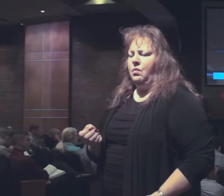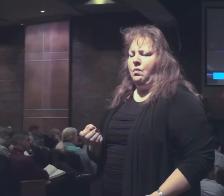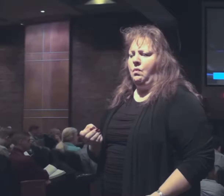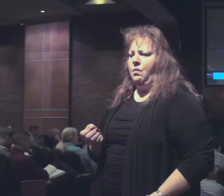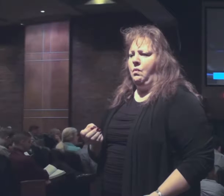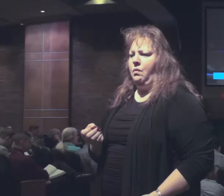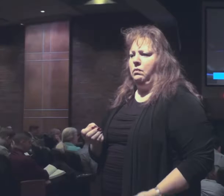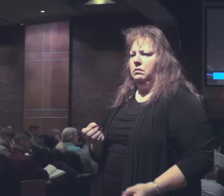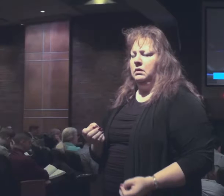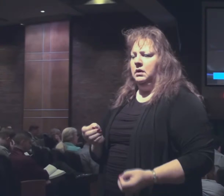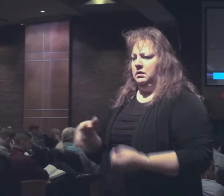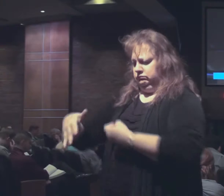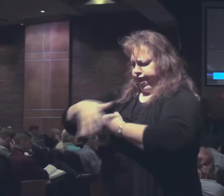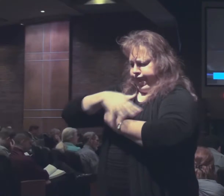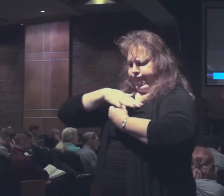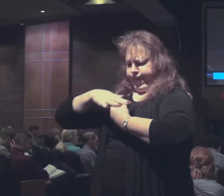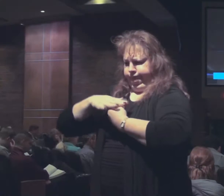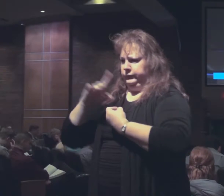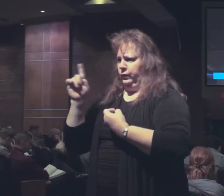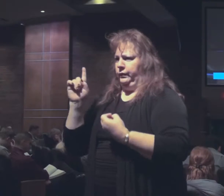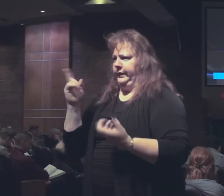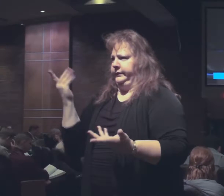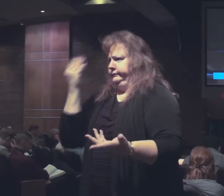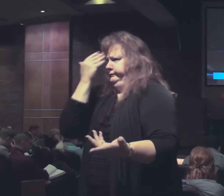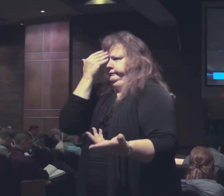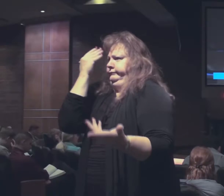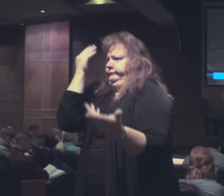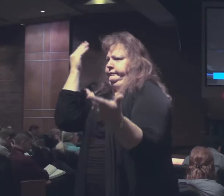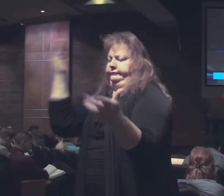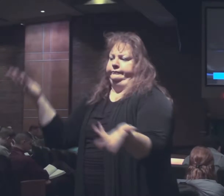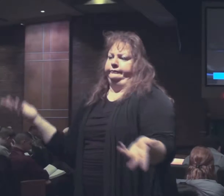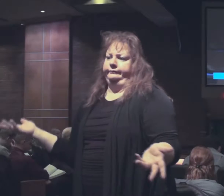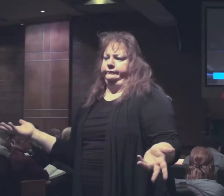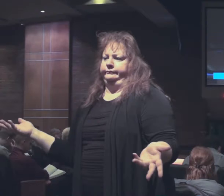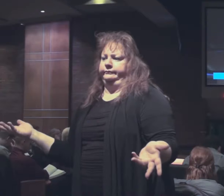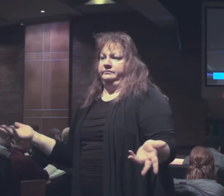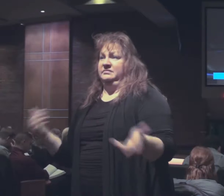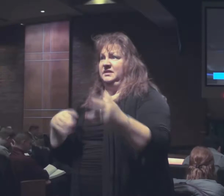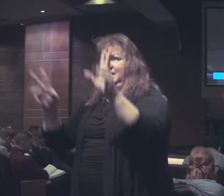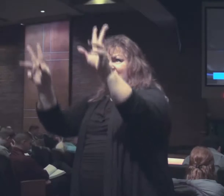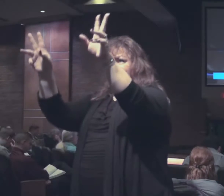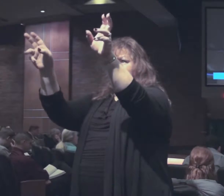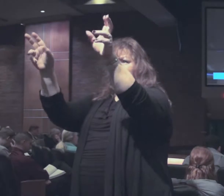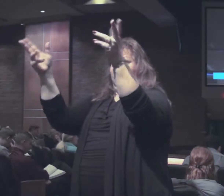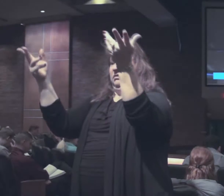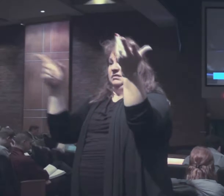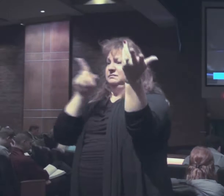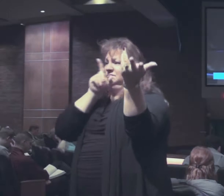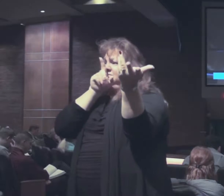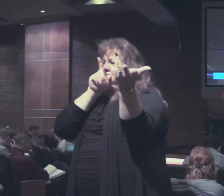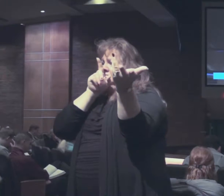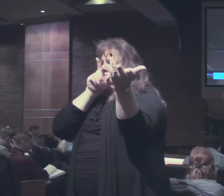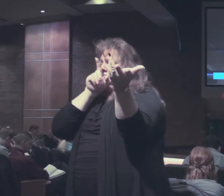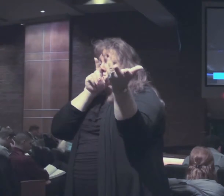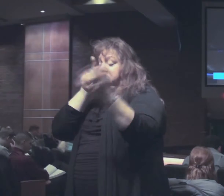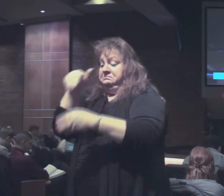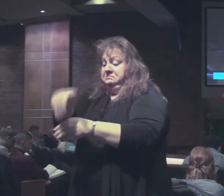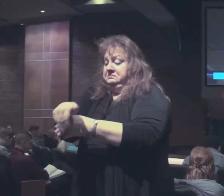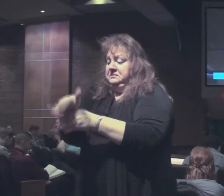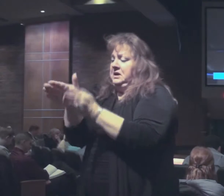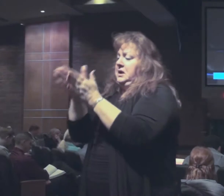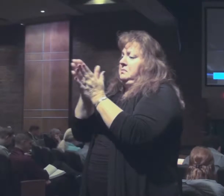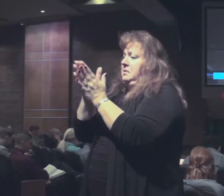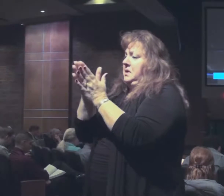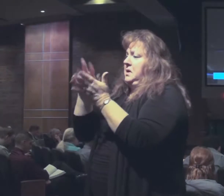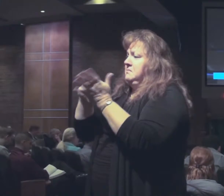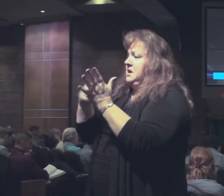physical setting given in the titles in the psalm. It's just an evening prayer of